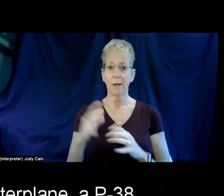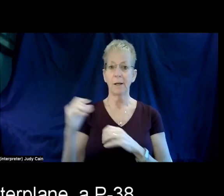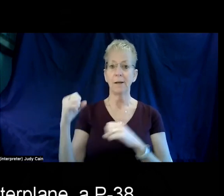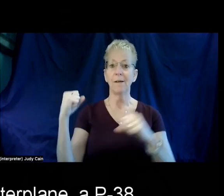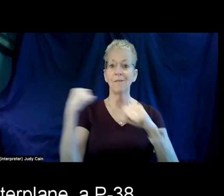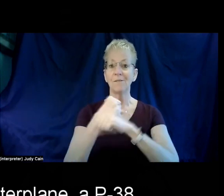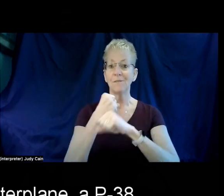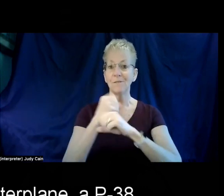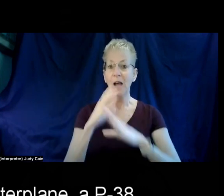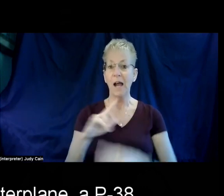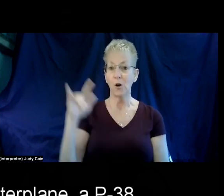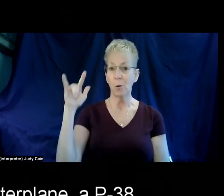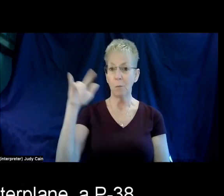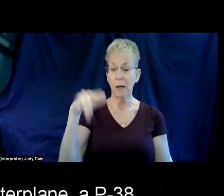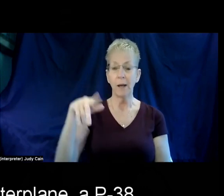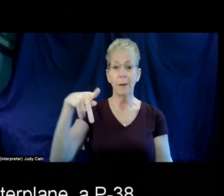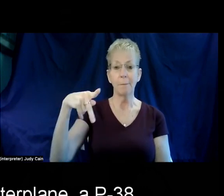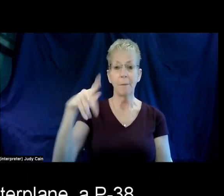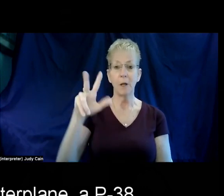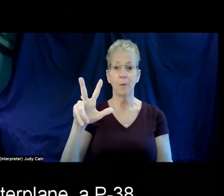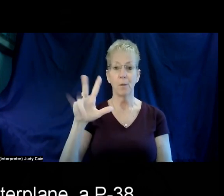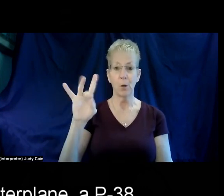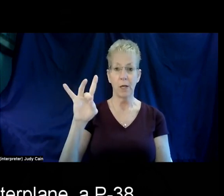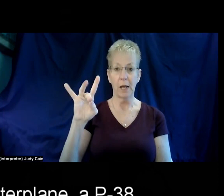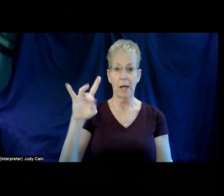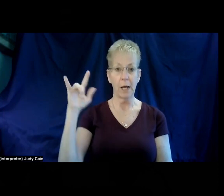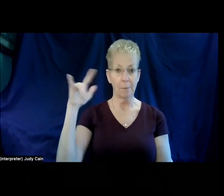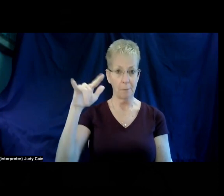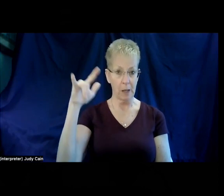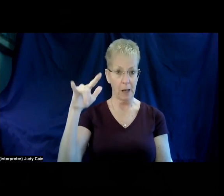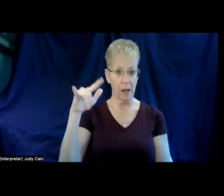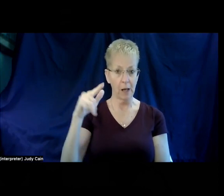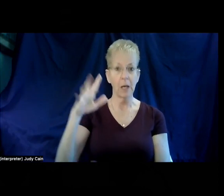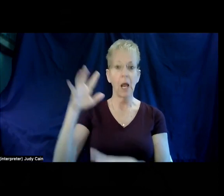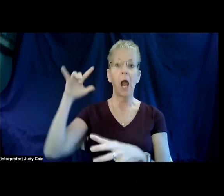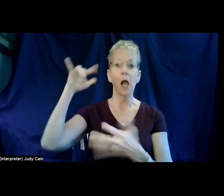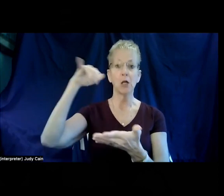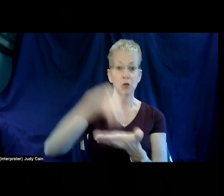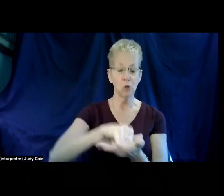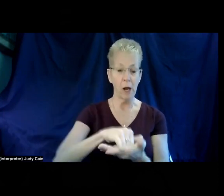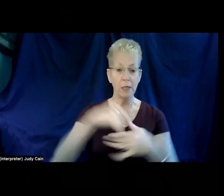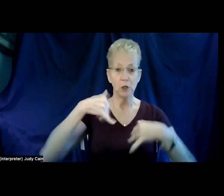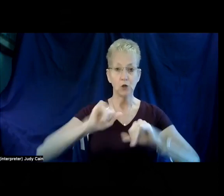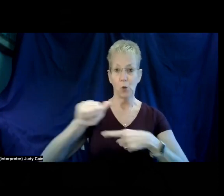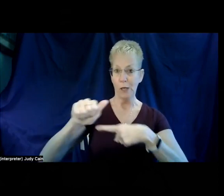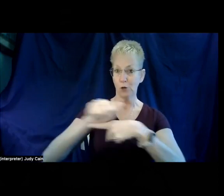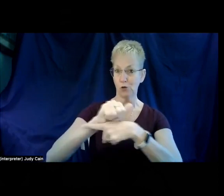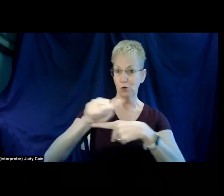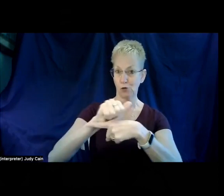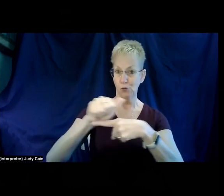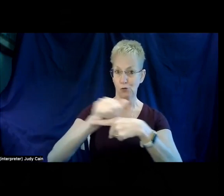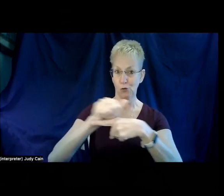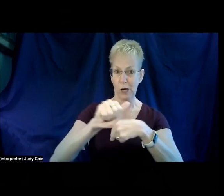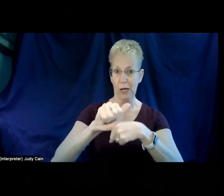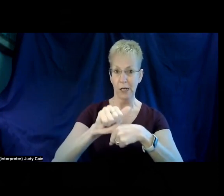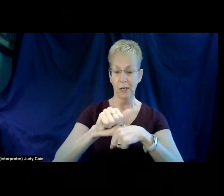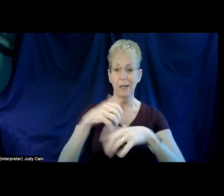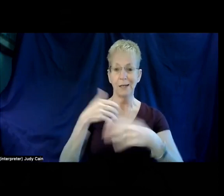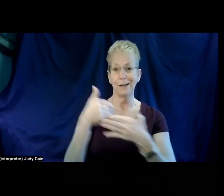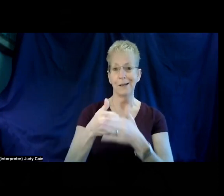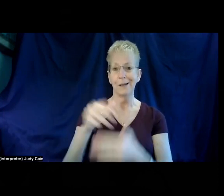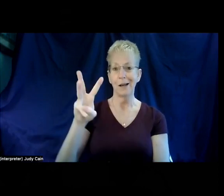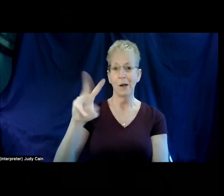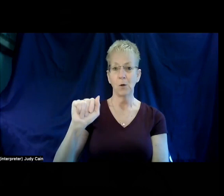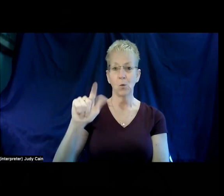P-38 fighter, that crashed on a training mission off the coast of Wales during the war. And it